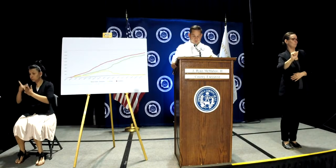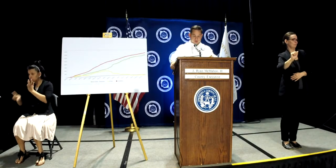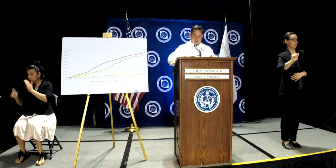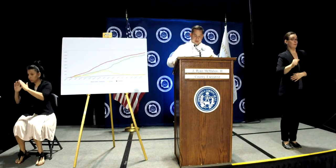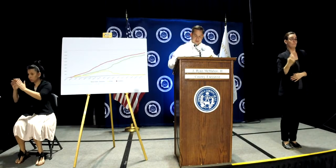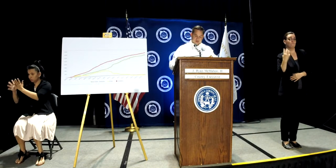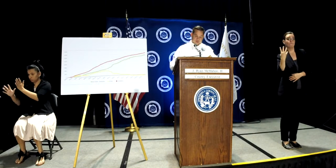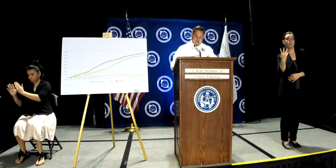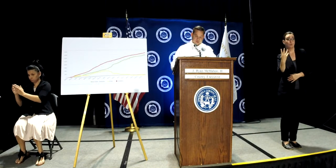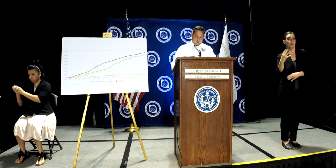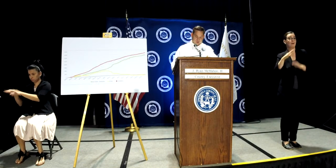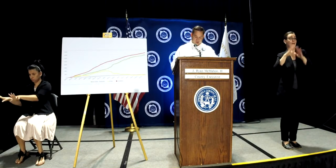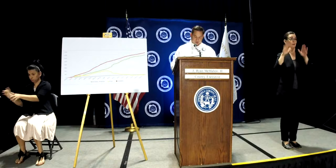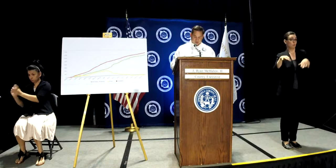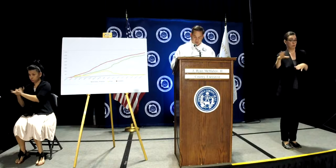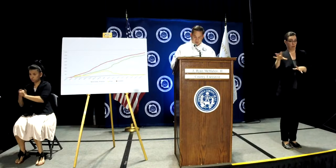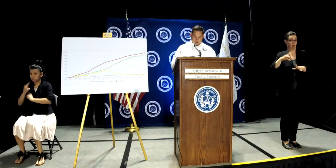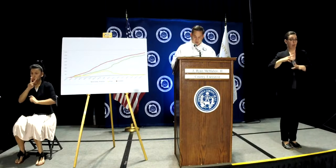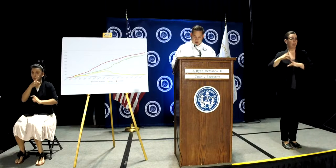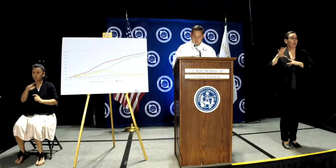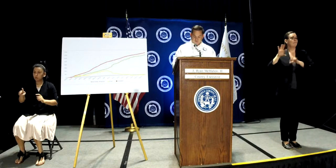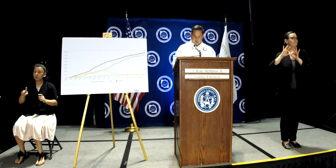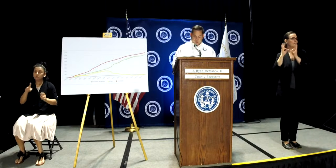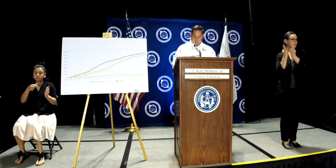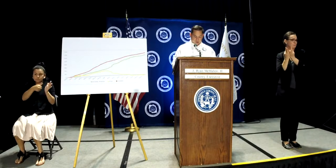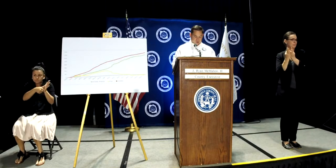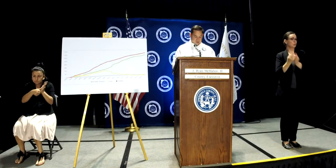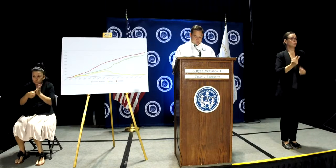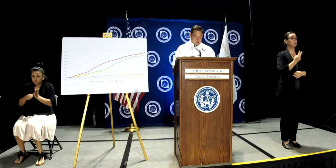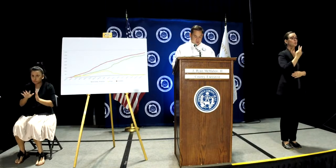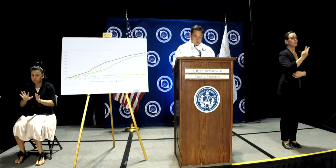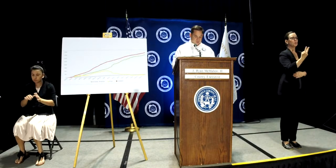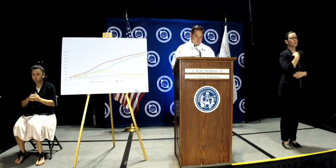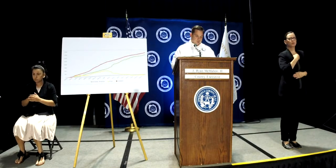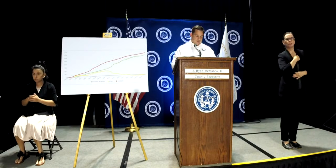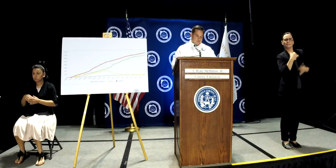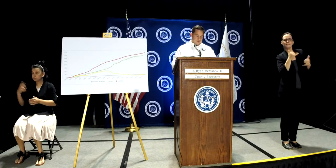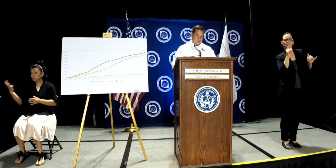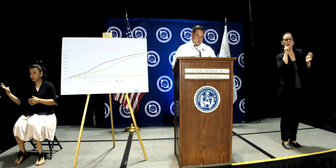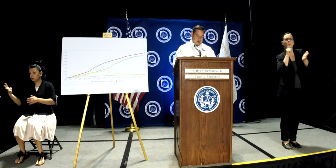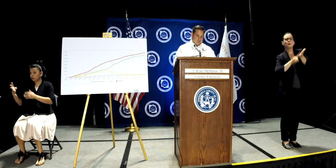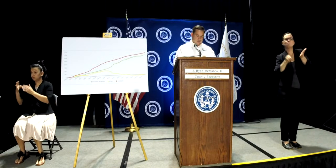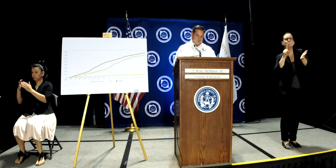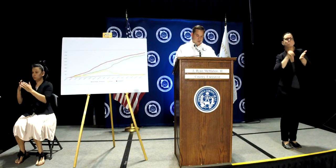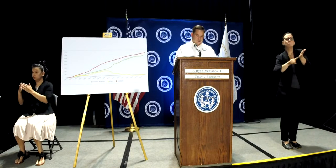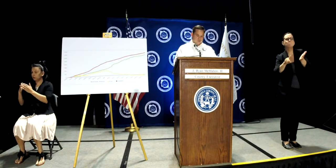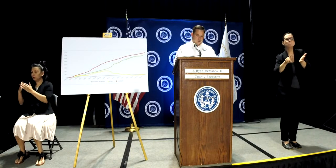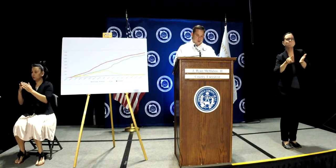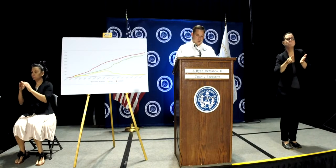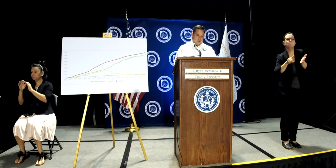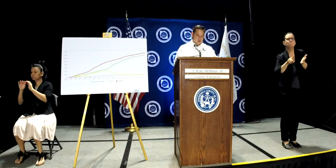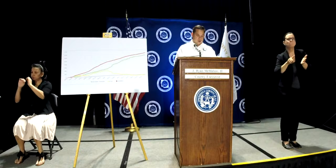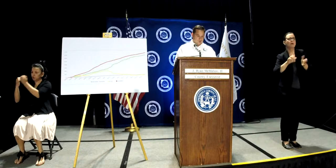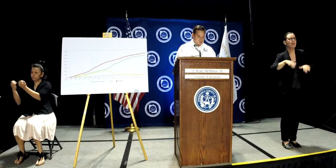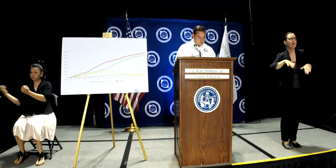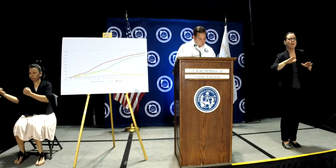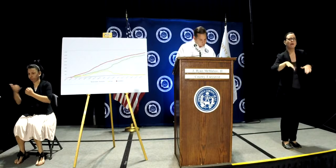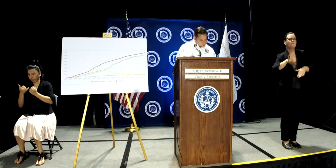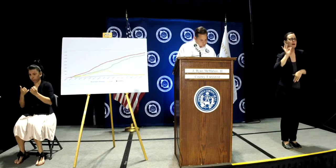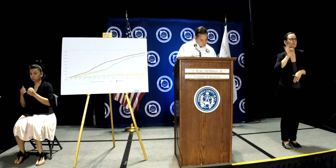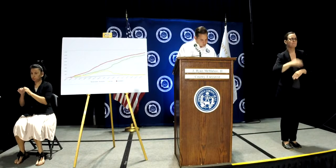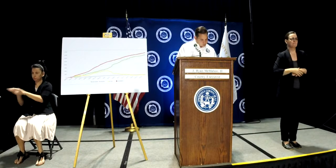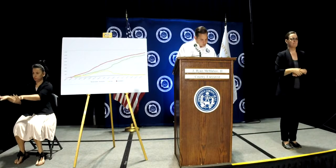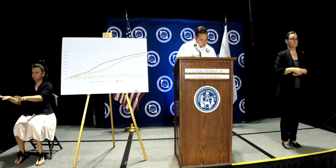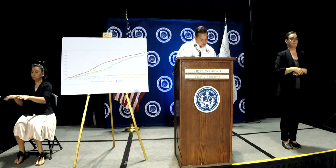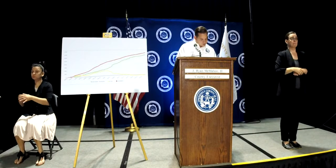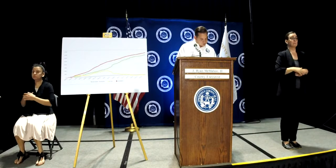are still being contact traced to the origin. 4 community transmission. Out of the 4 community spread, I believe we have 4 that we know the